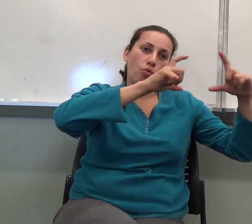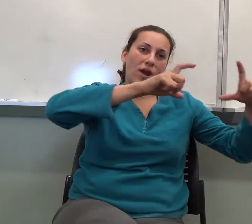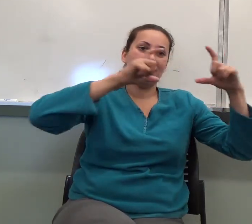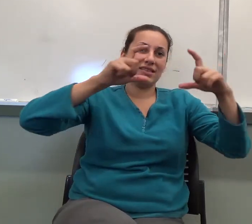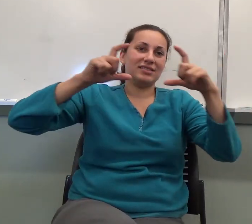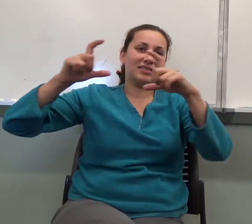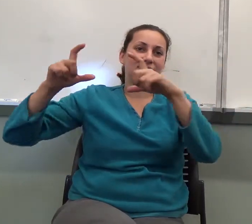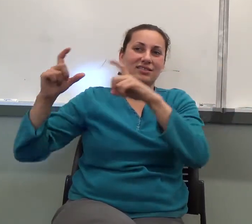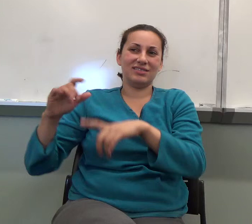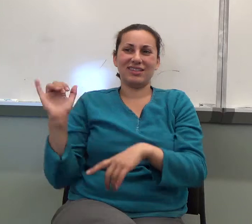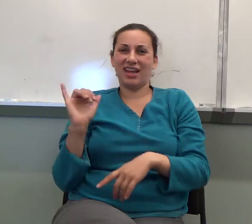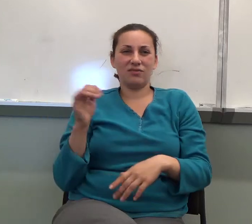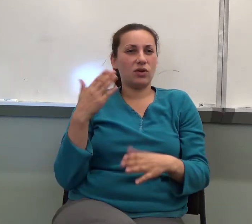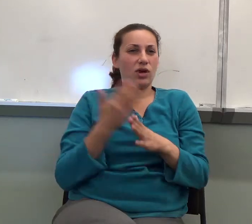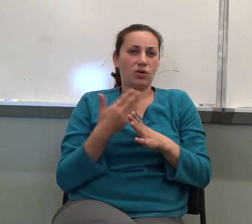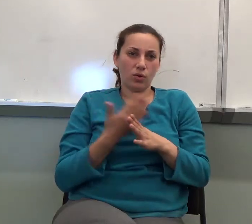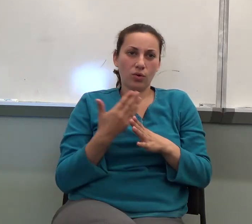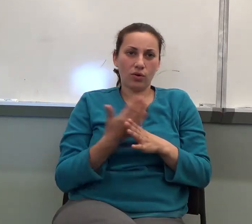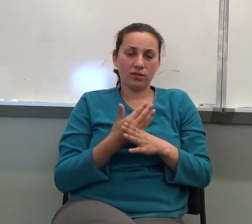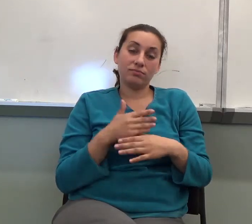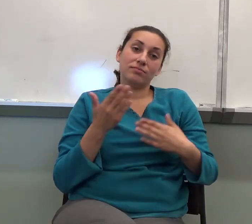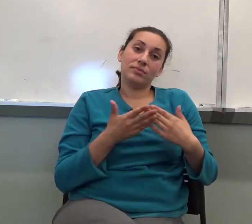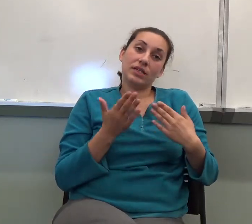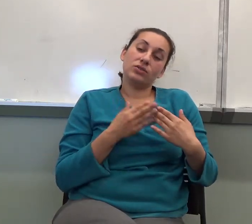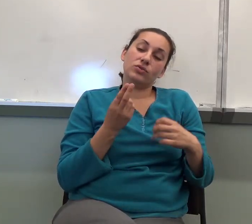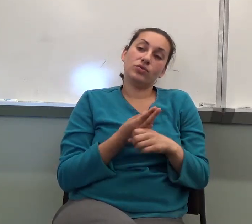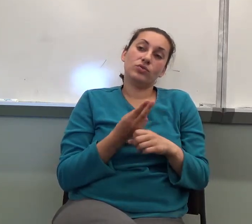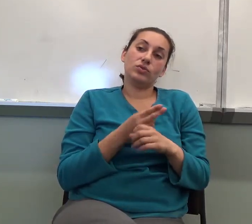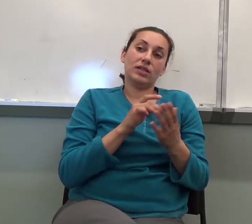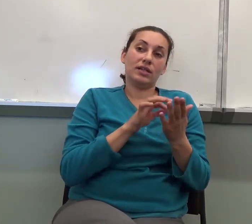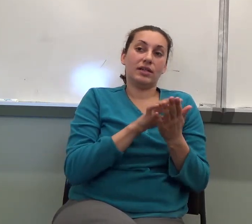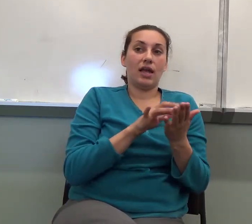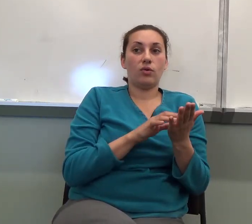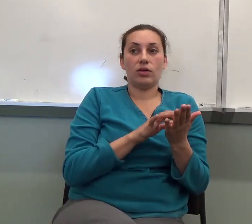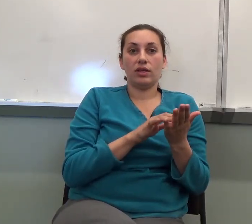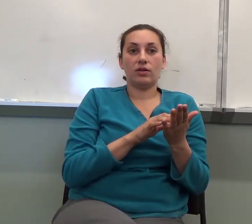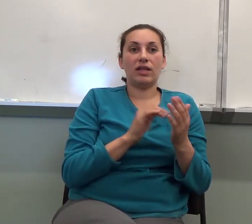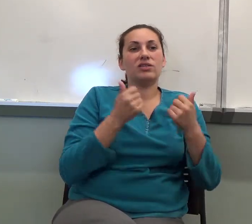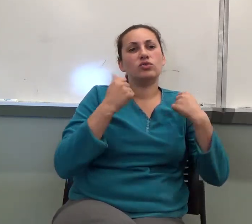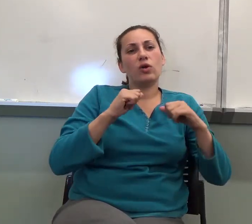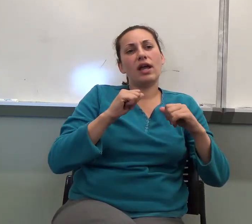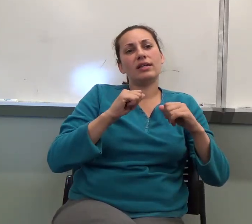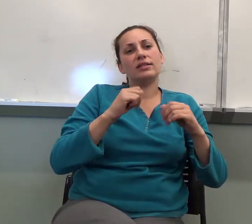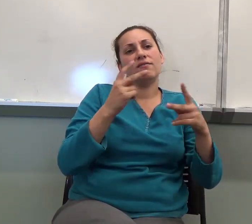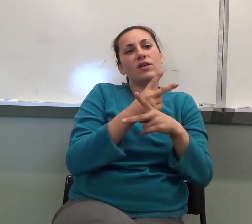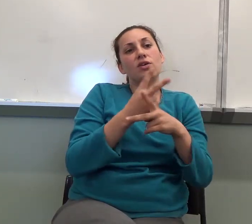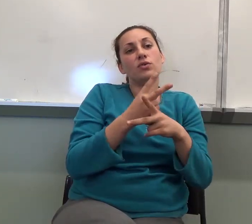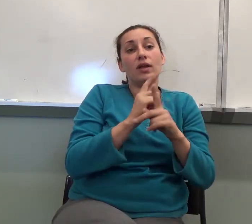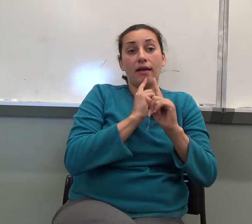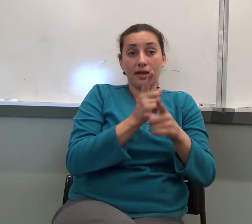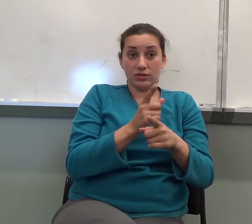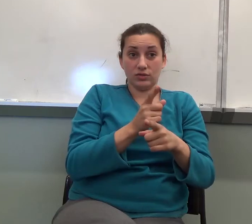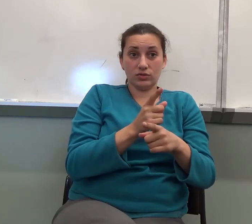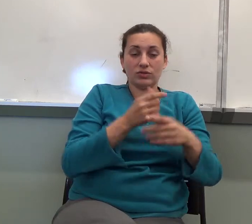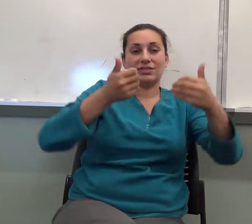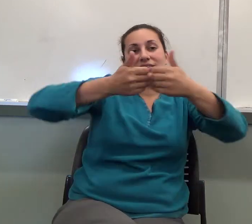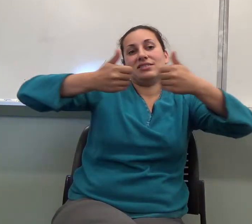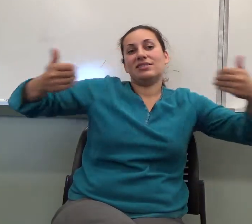to be a pain. So it's just easier to calculate these things separately and then go to the formula. Now when you